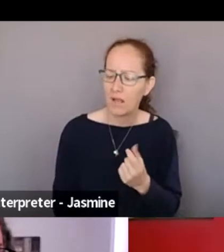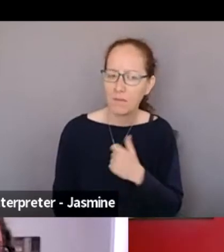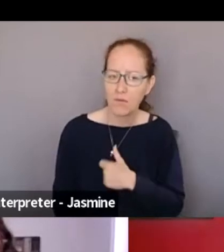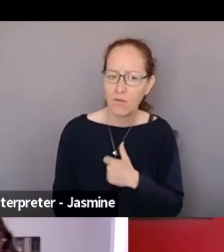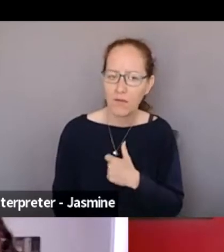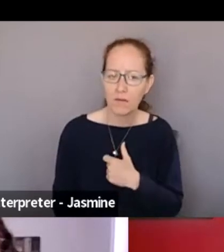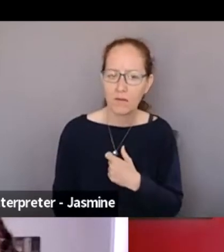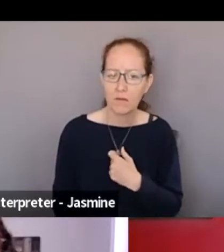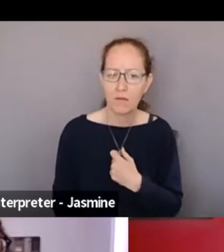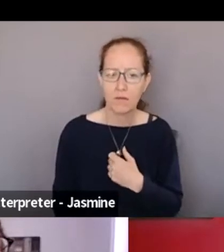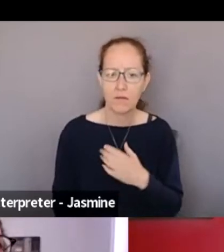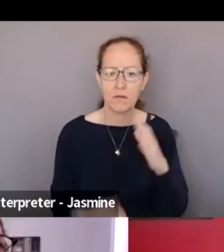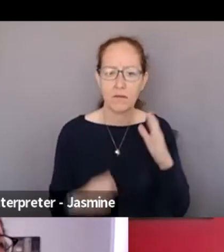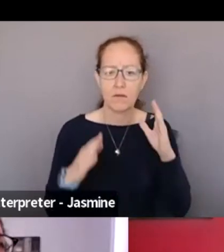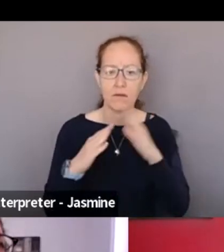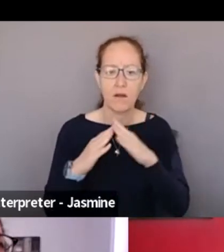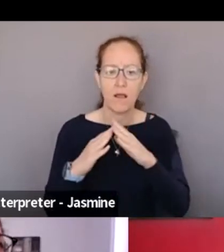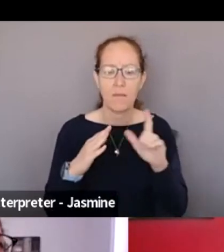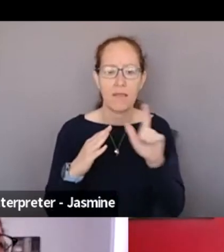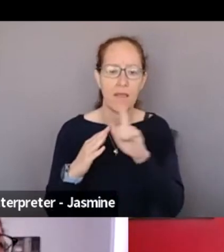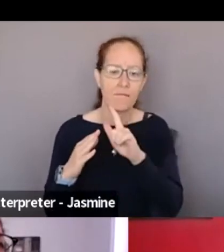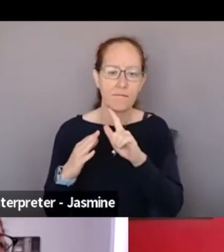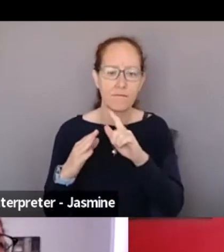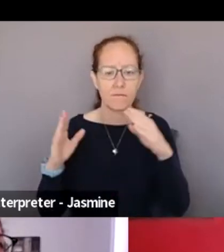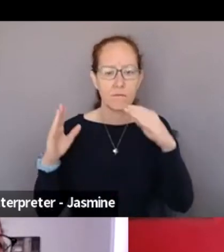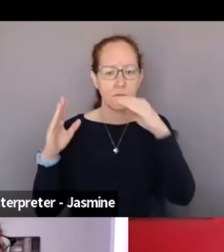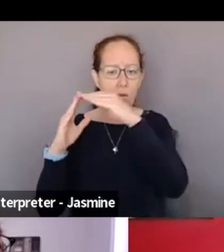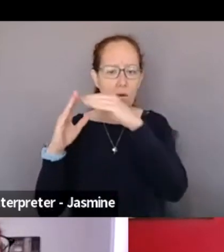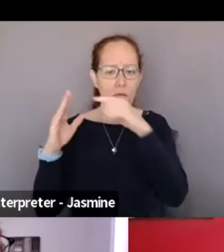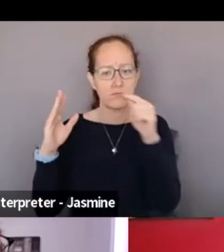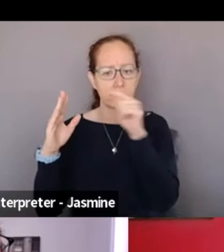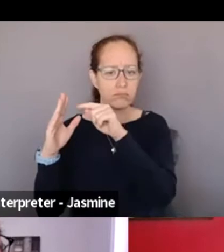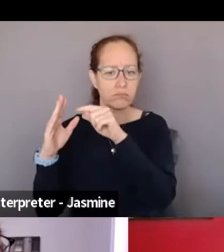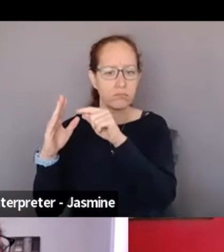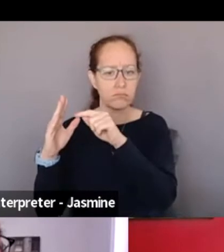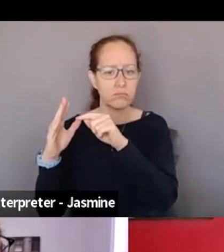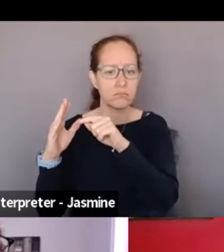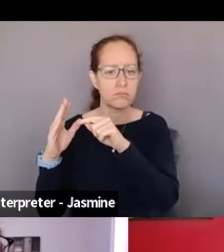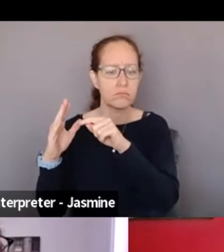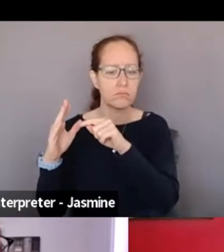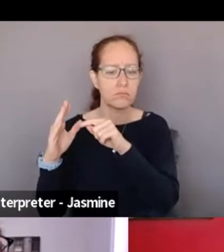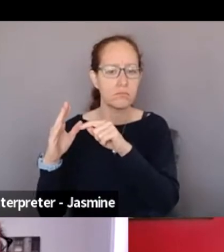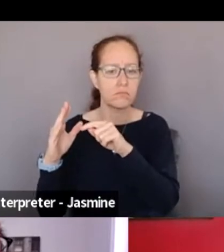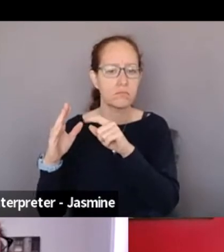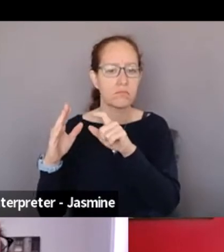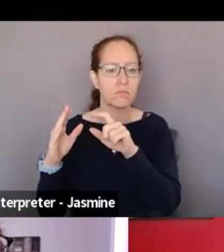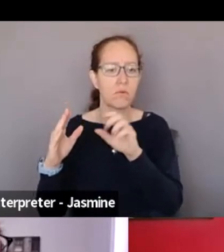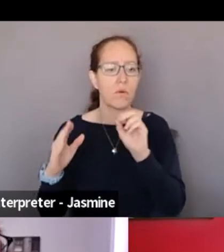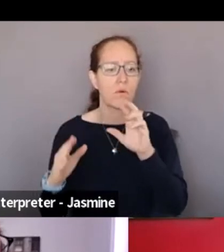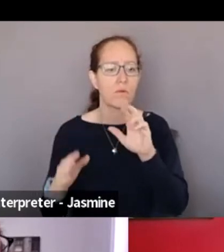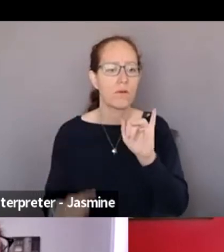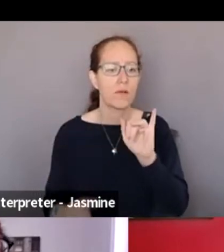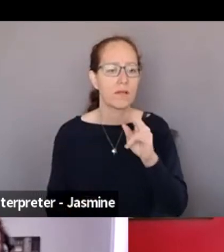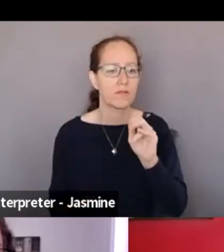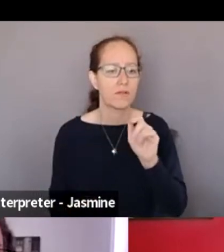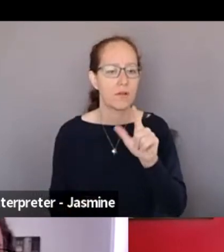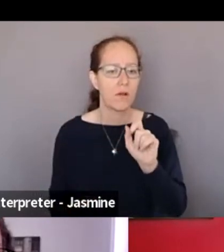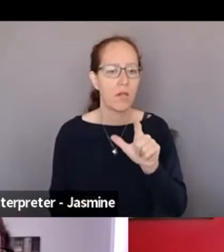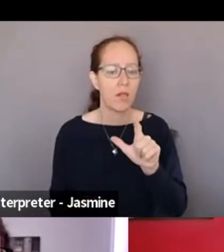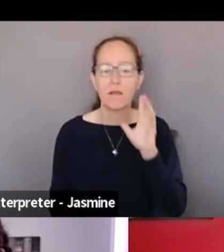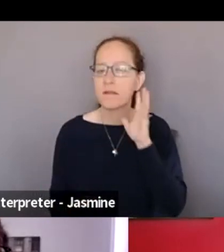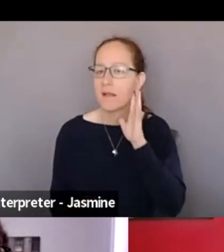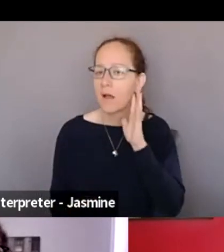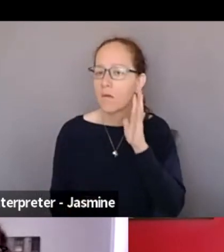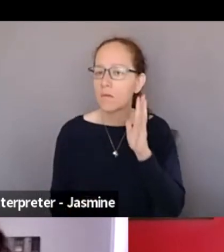it. should be on the top left corner or somewhere for this turn original sound. That will just make your sound come in more continuously. And if not,